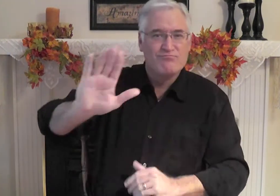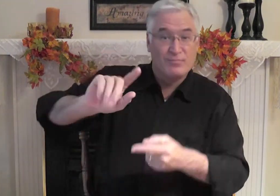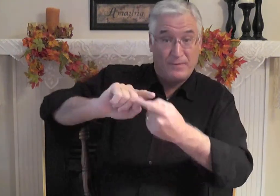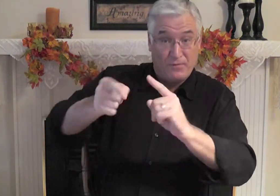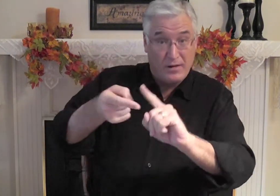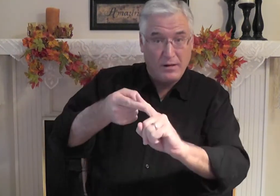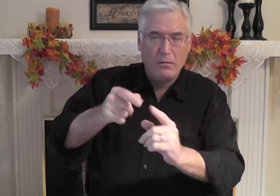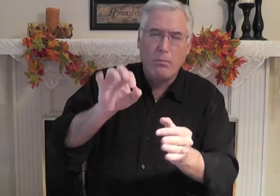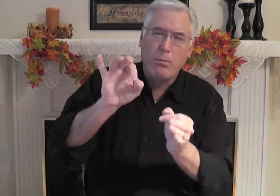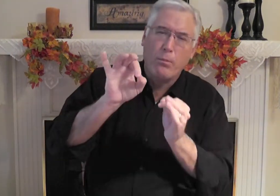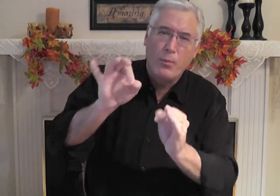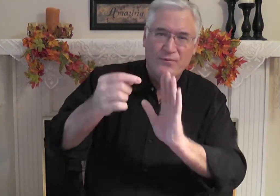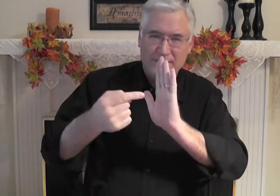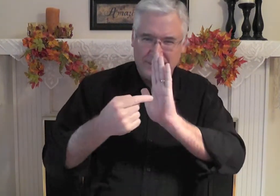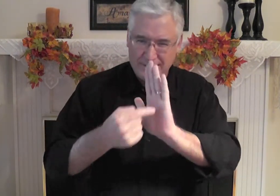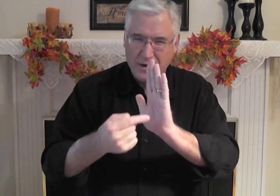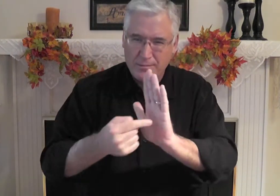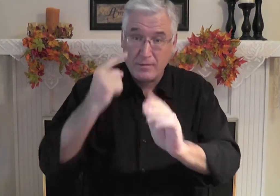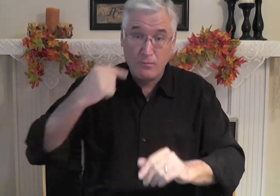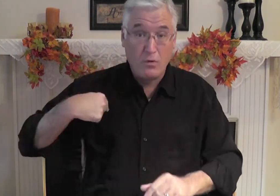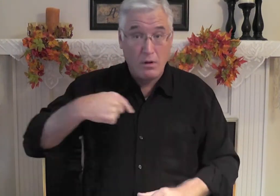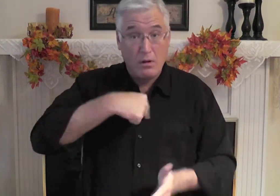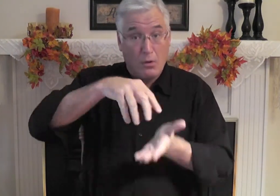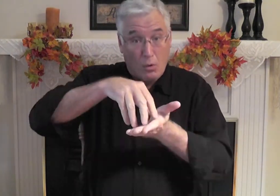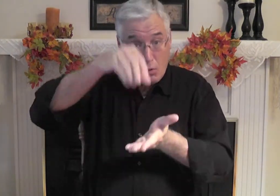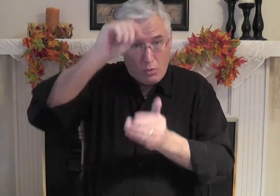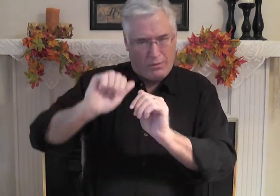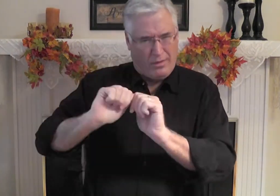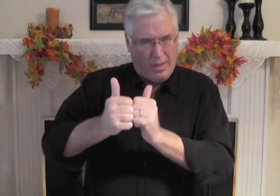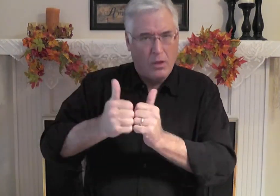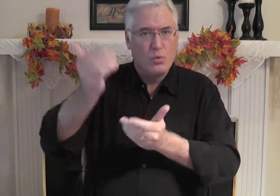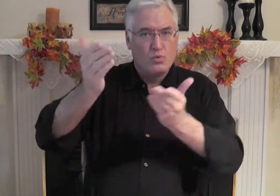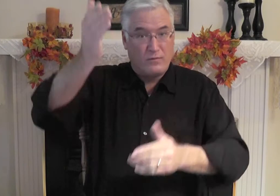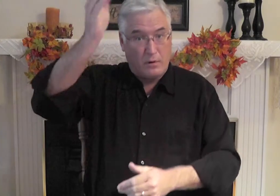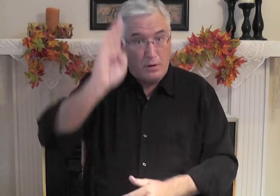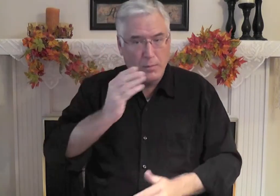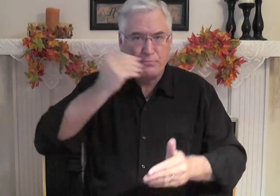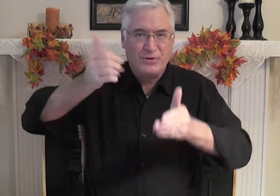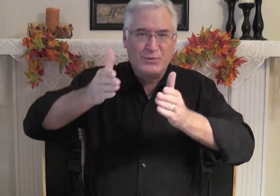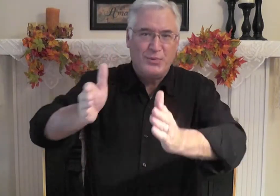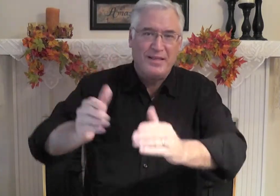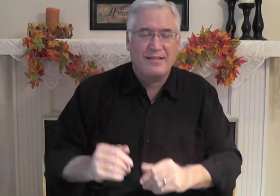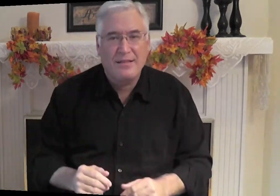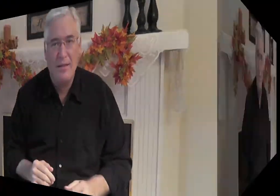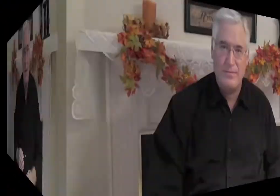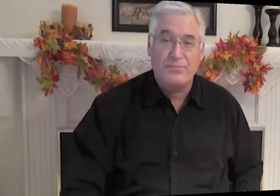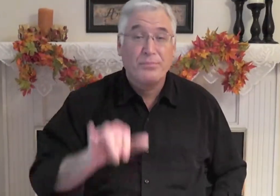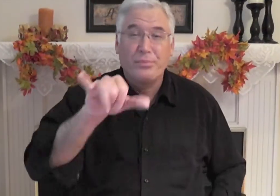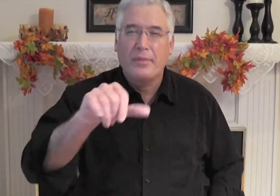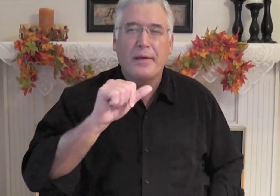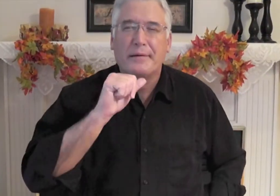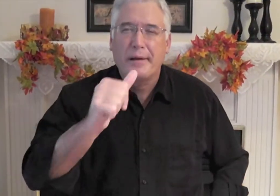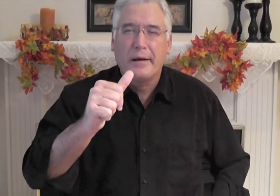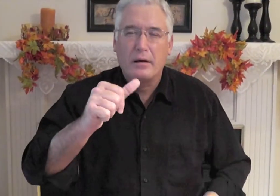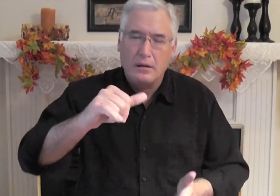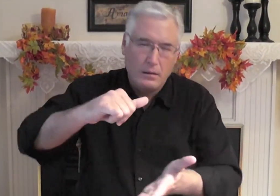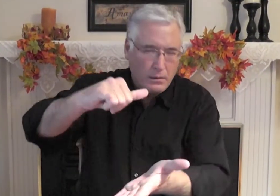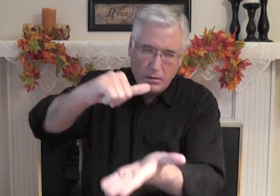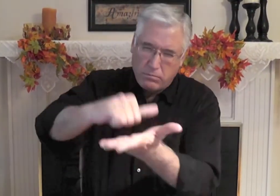When we read about these men's stories, it's a perfect example for us to learn how to serve God best.